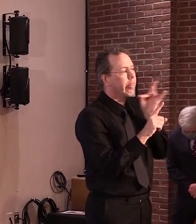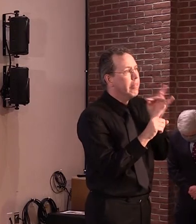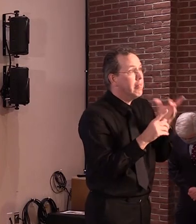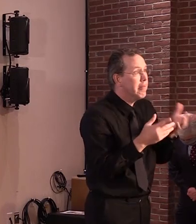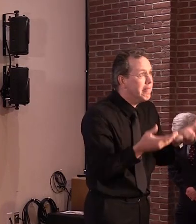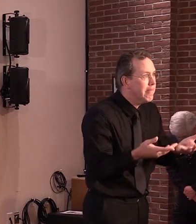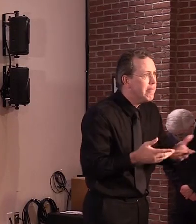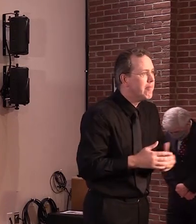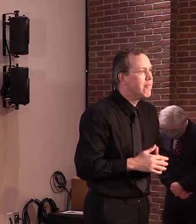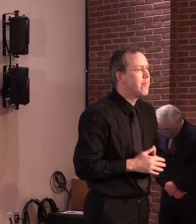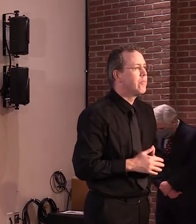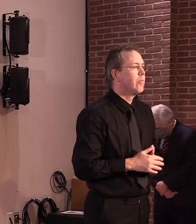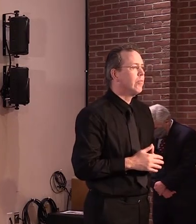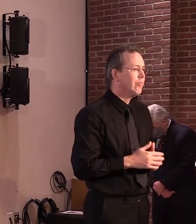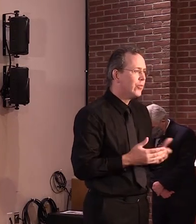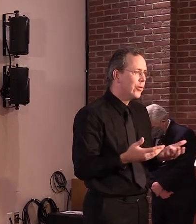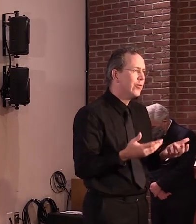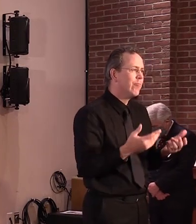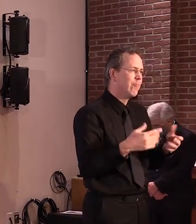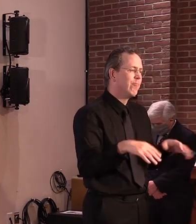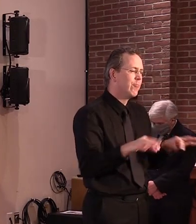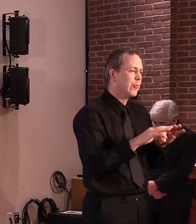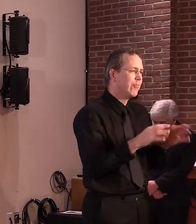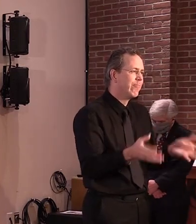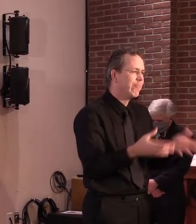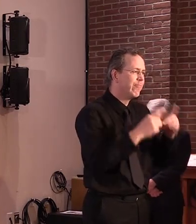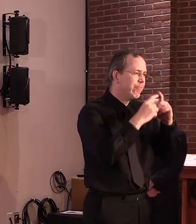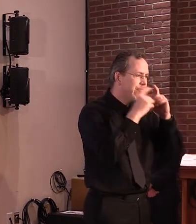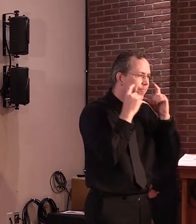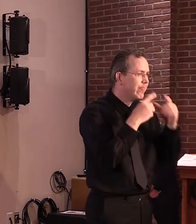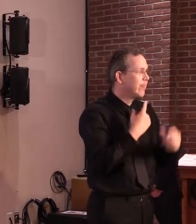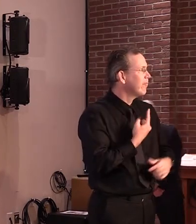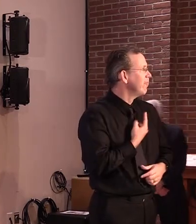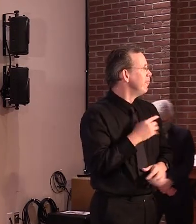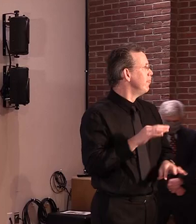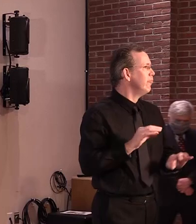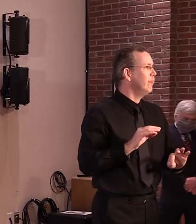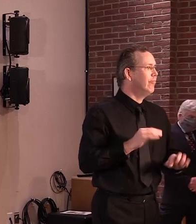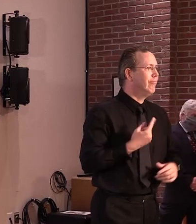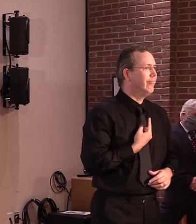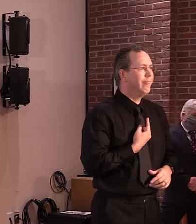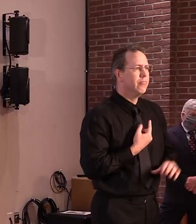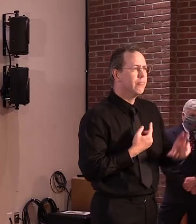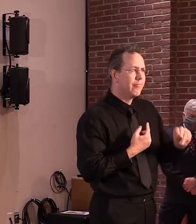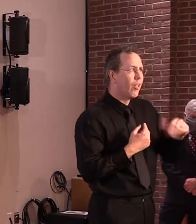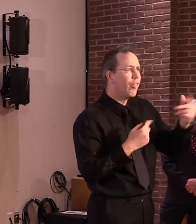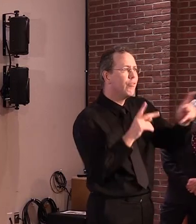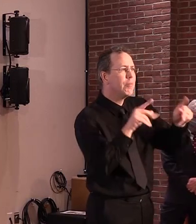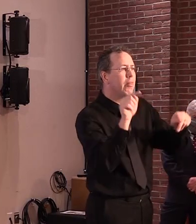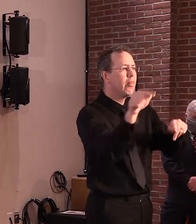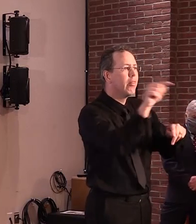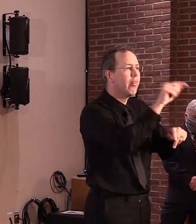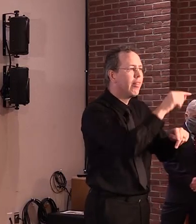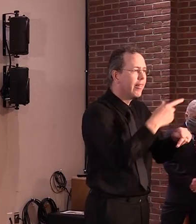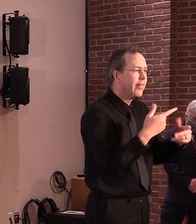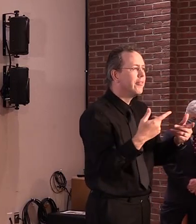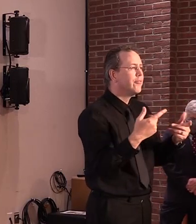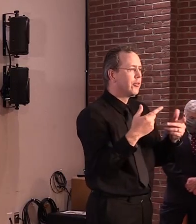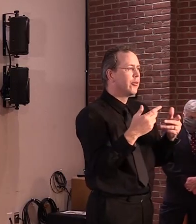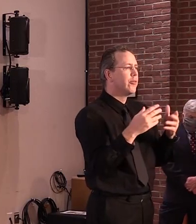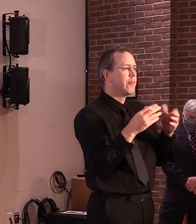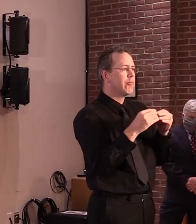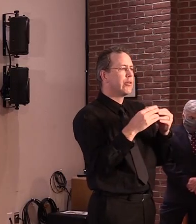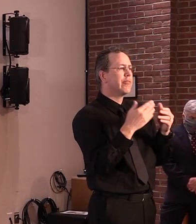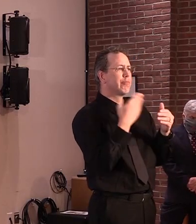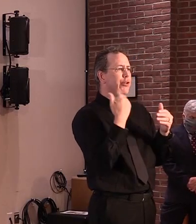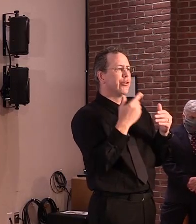we really do want people to be aware of that. Knowing the outdoors is pretty much safer than the indoors. I think that goes